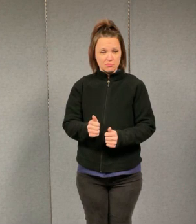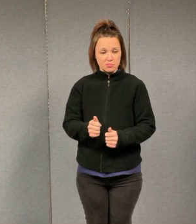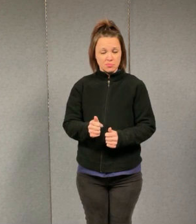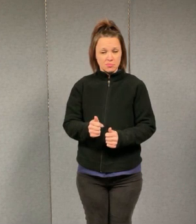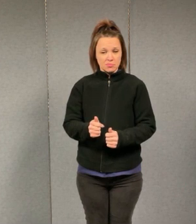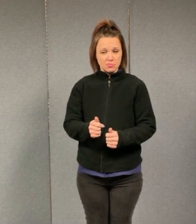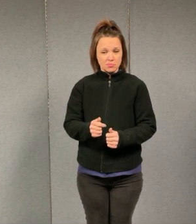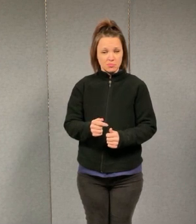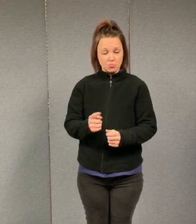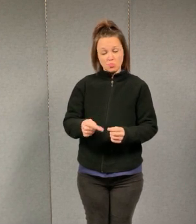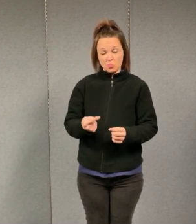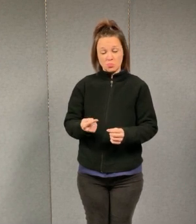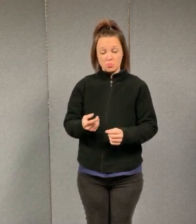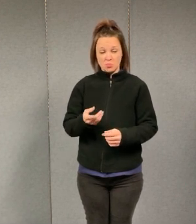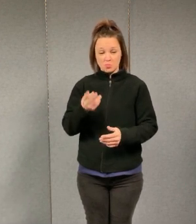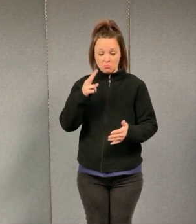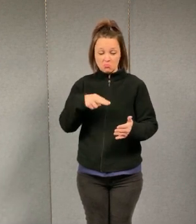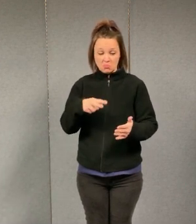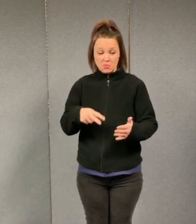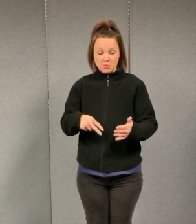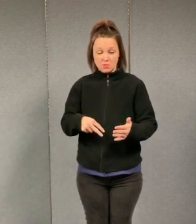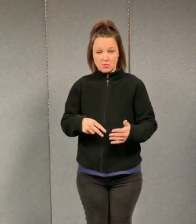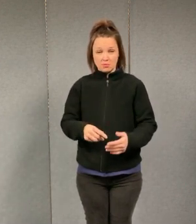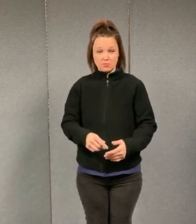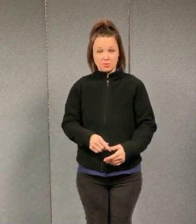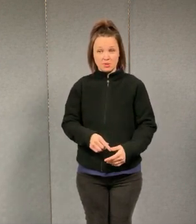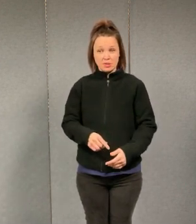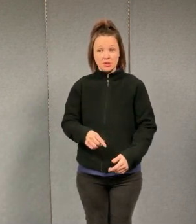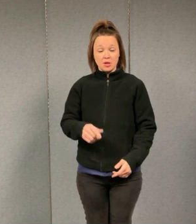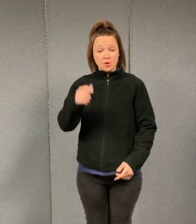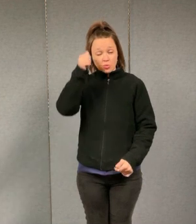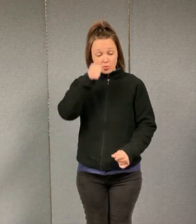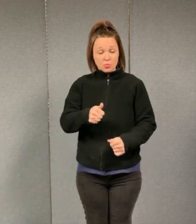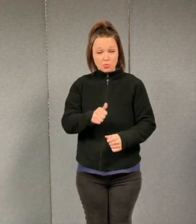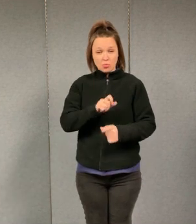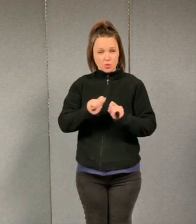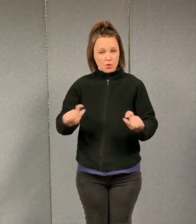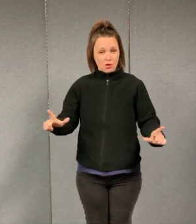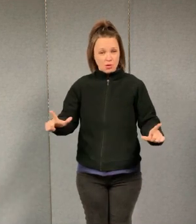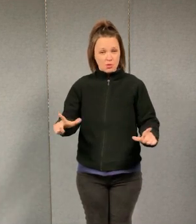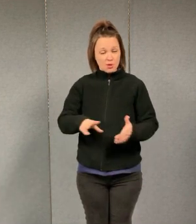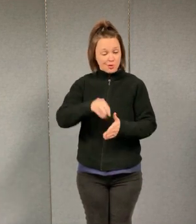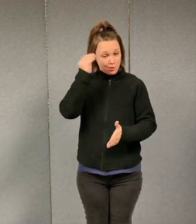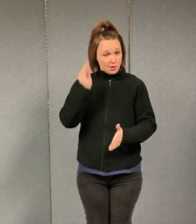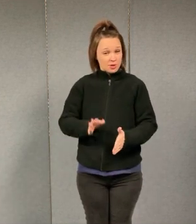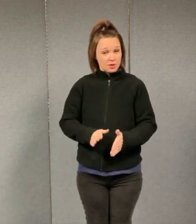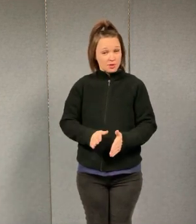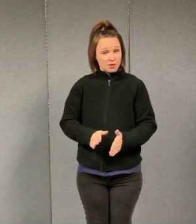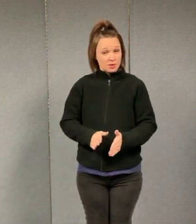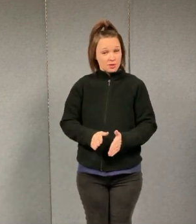everyone ready? Let's remember that we're all learning together and that you can help your neighbor as we solve